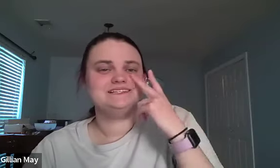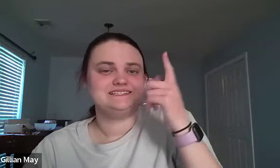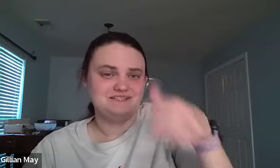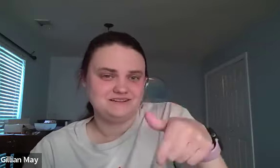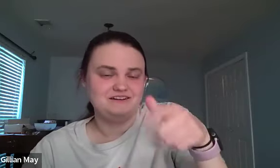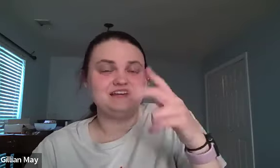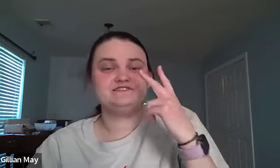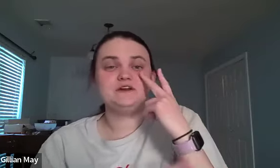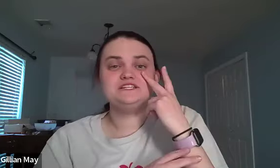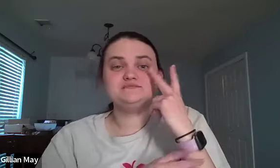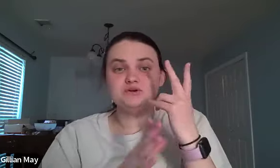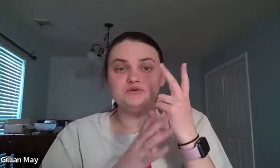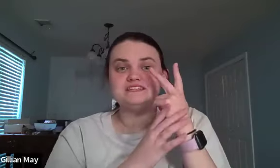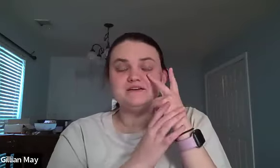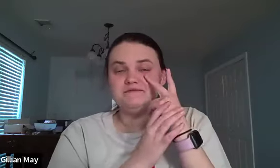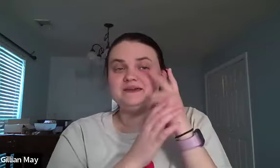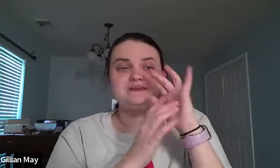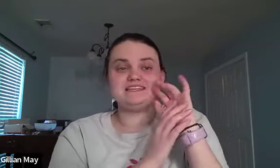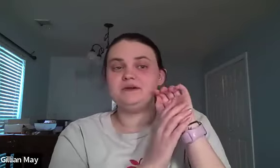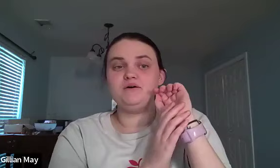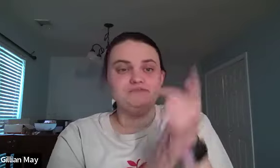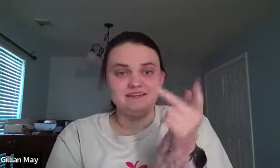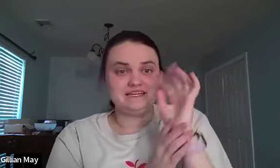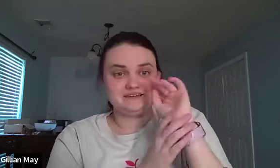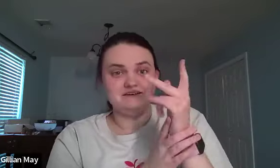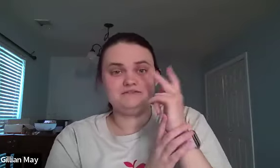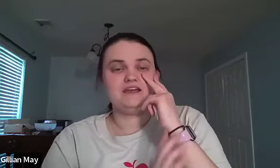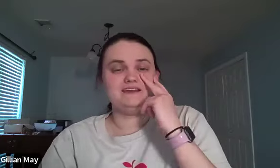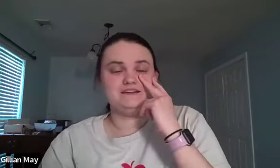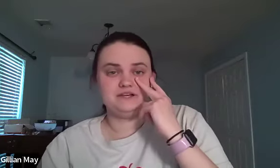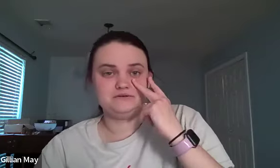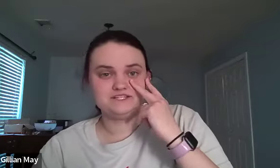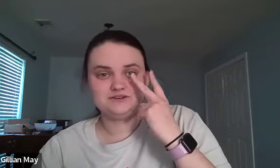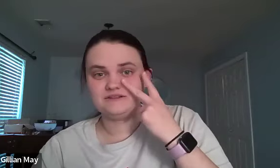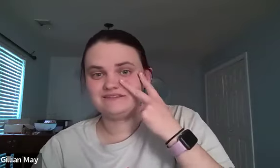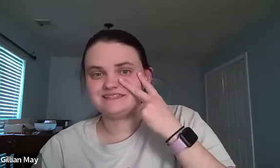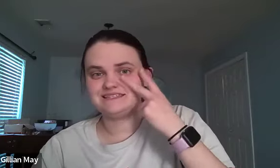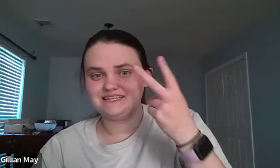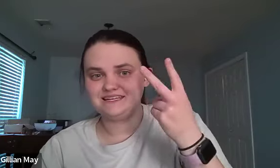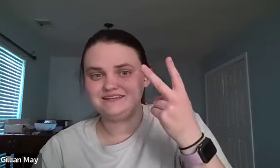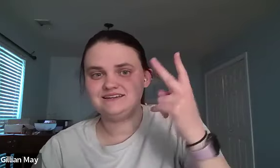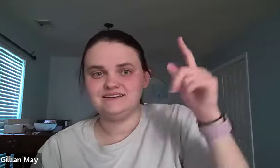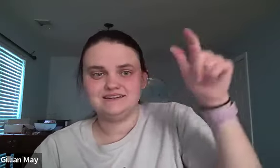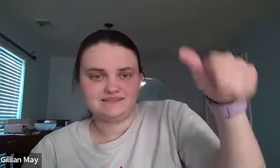See you later. It's very smooth. It's like a big old flick of your hand, of like your wrist. You go like that. See